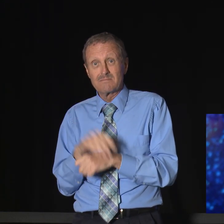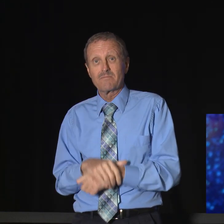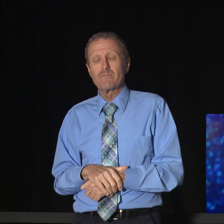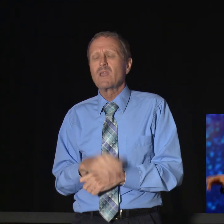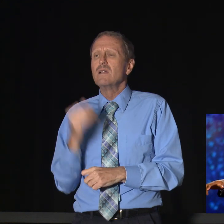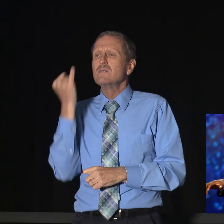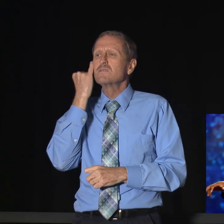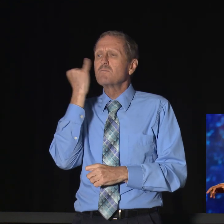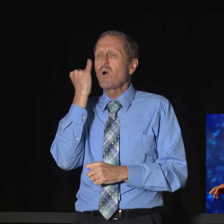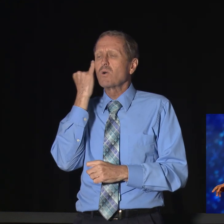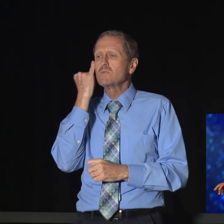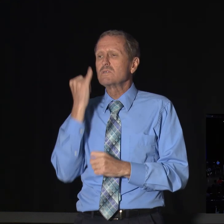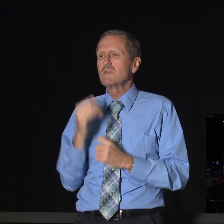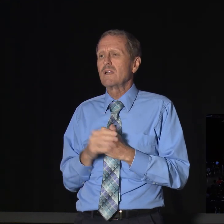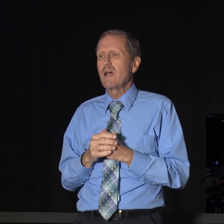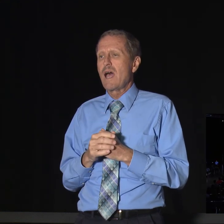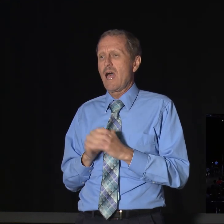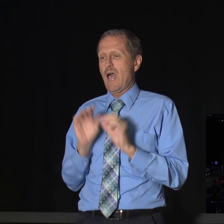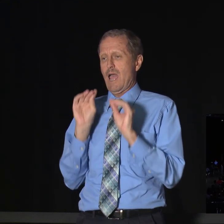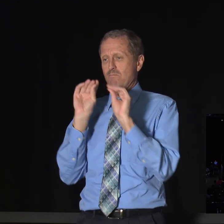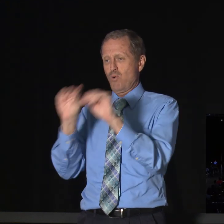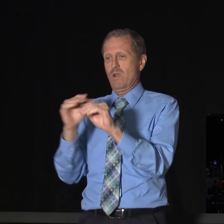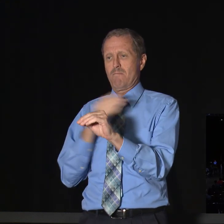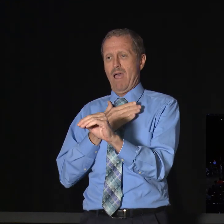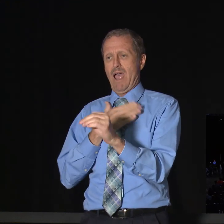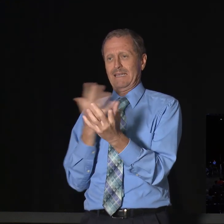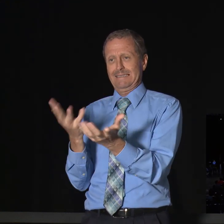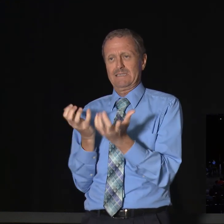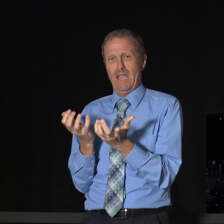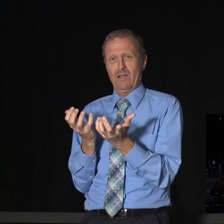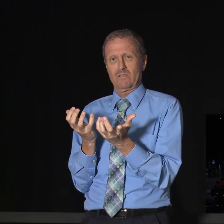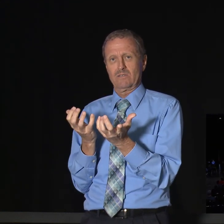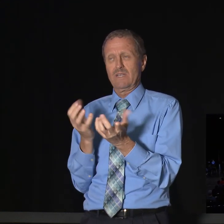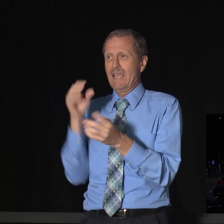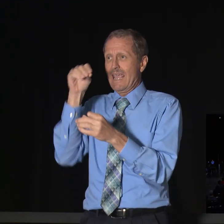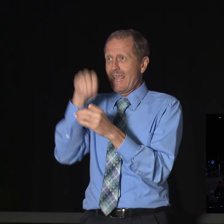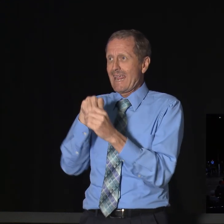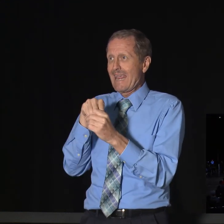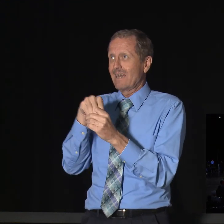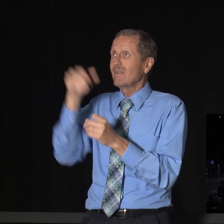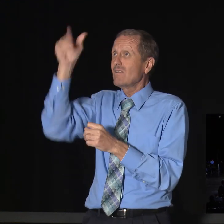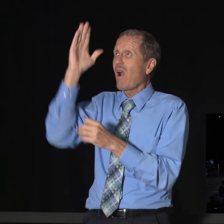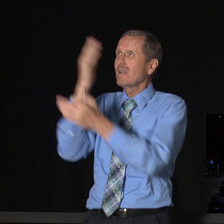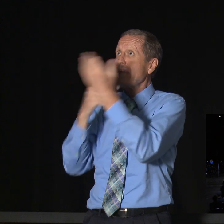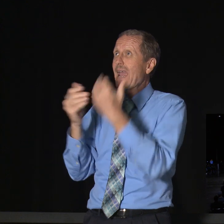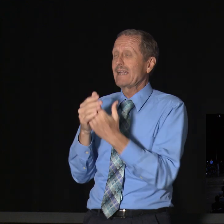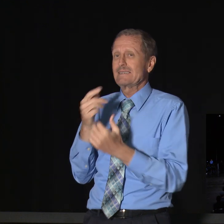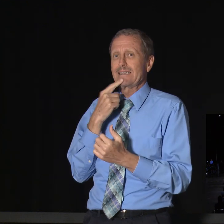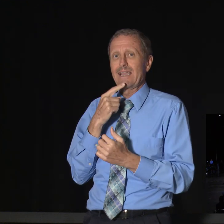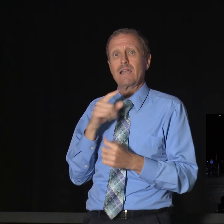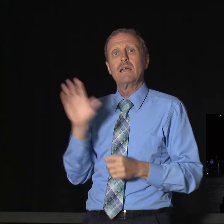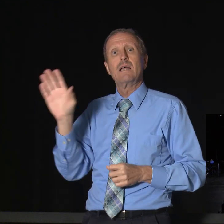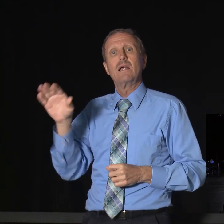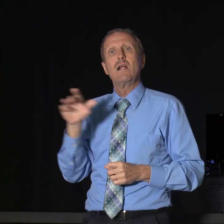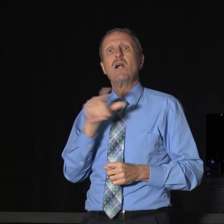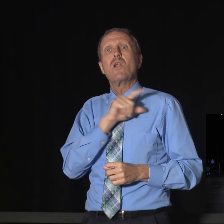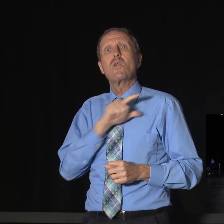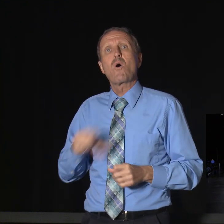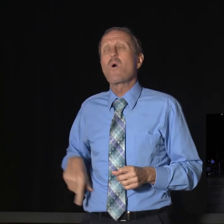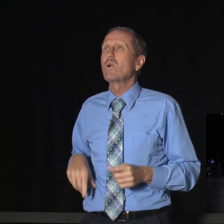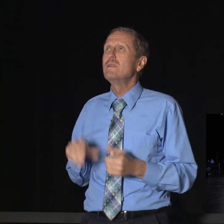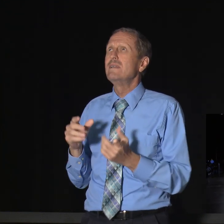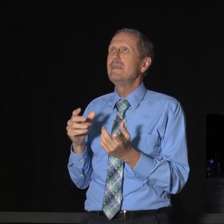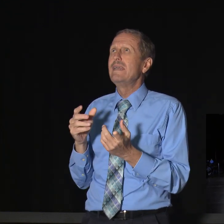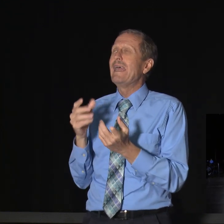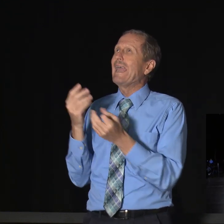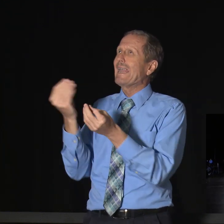What if I place my desire in the hands of God and then say, Lord, give